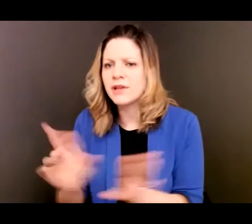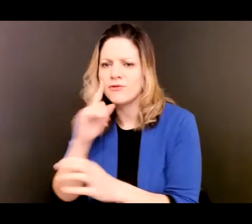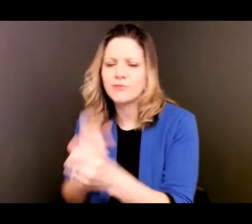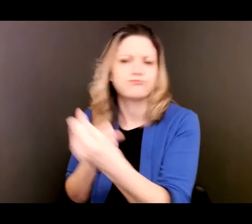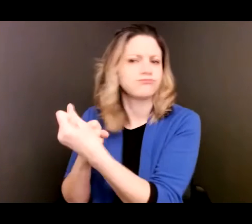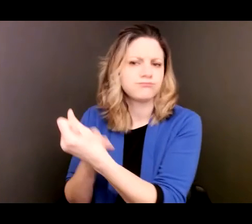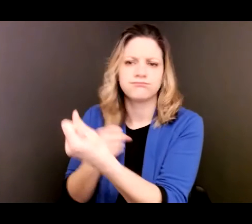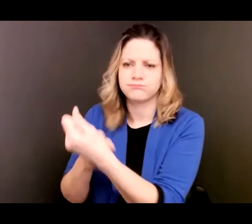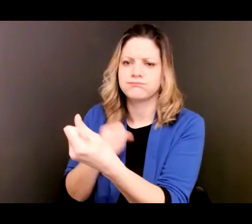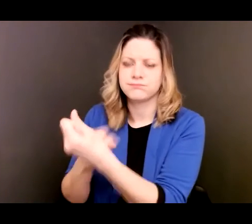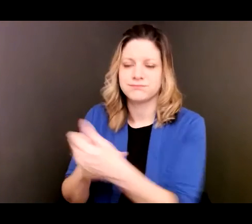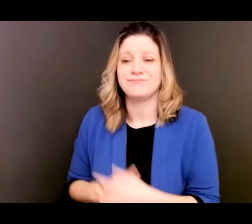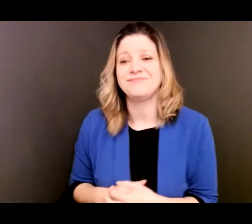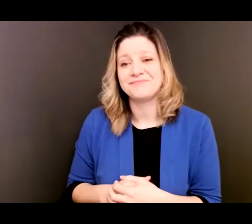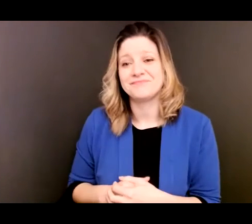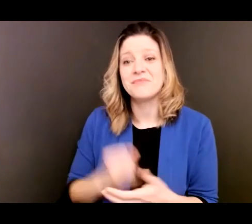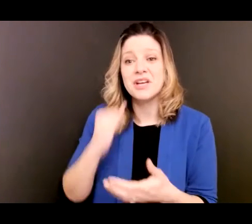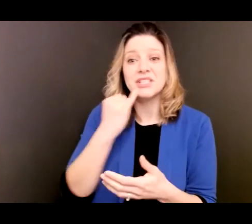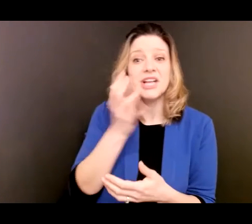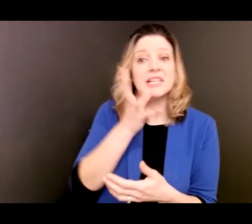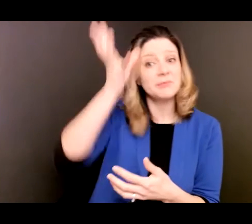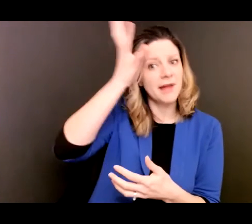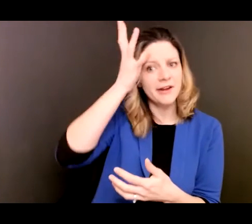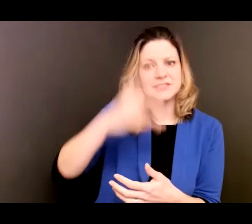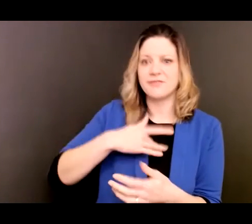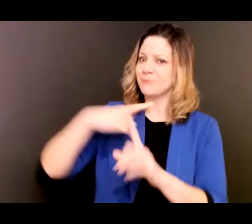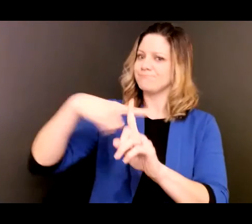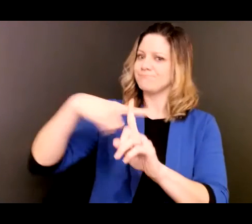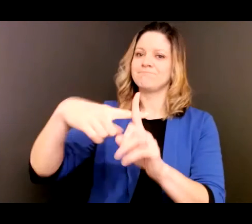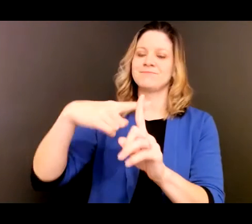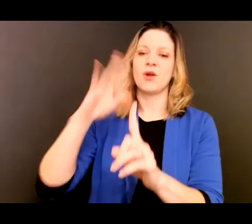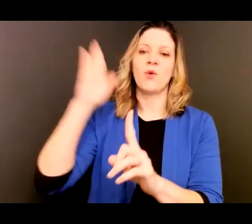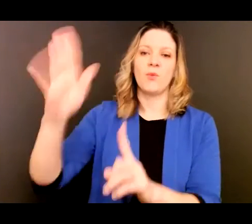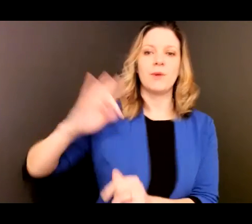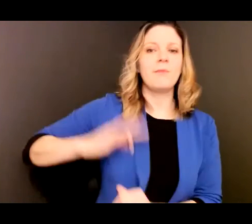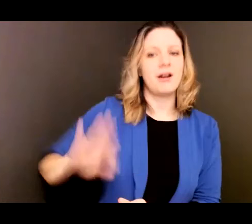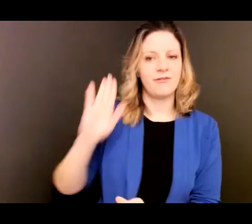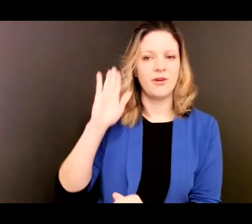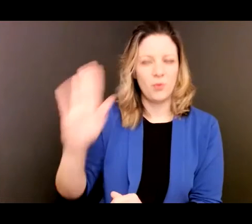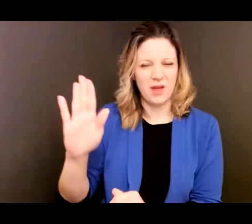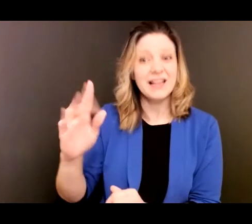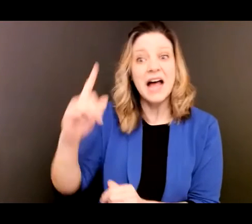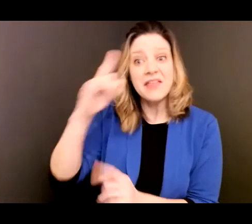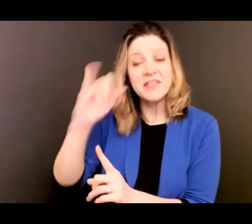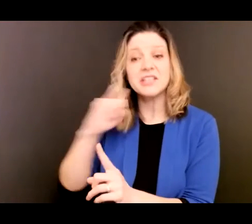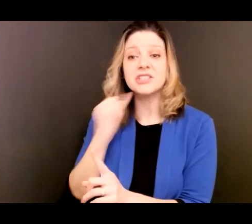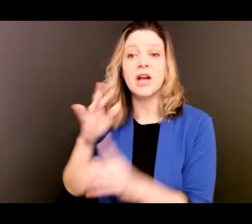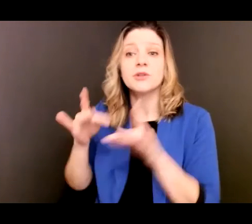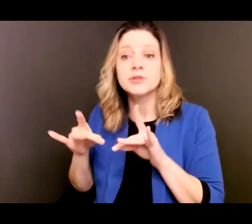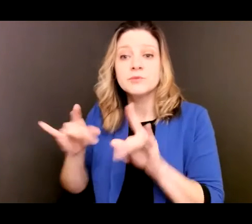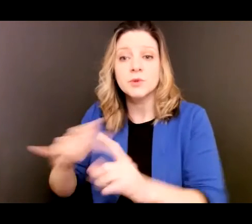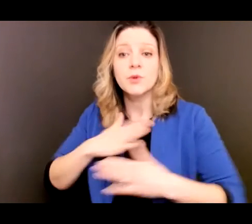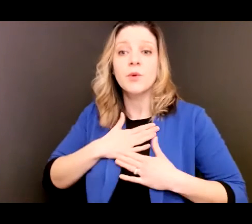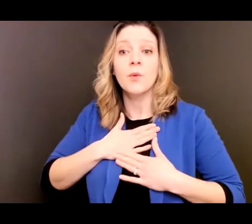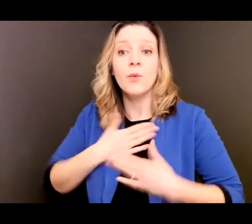John's parents are optimistic that this will be a great move for John, and he will handle this change well, as long as we are all on the